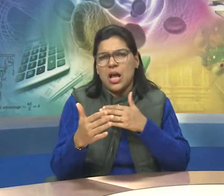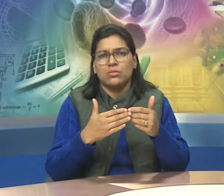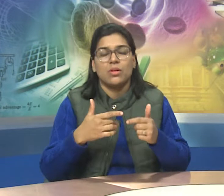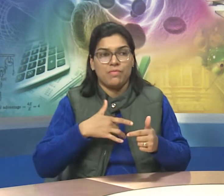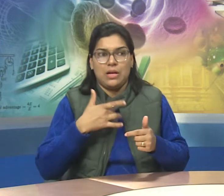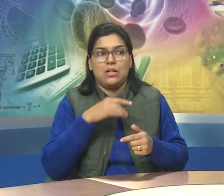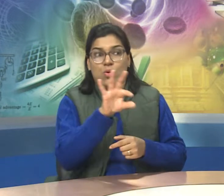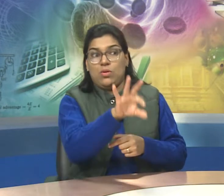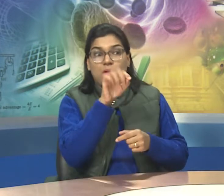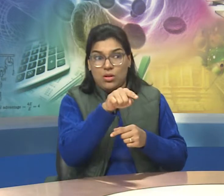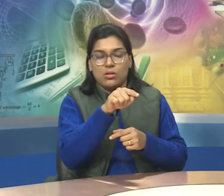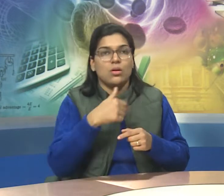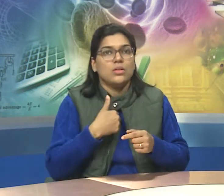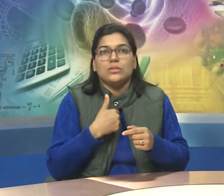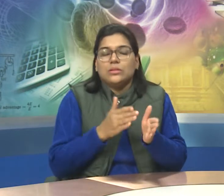When he or she